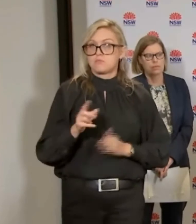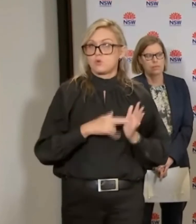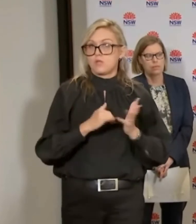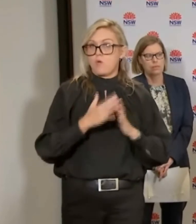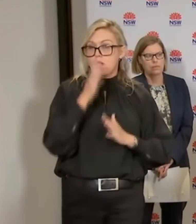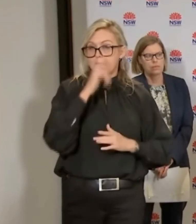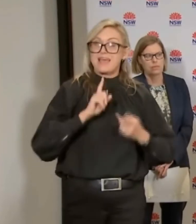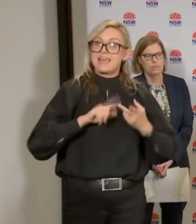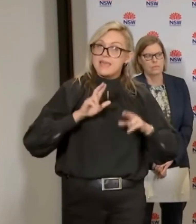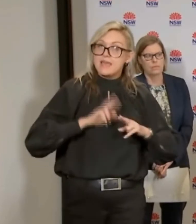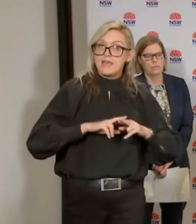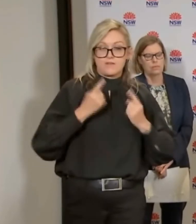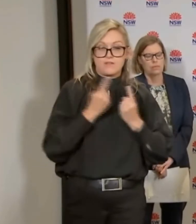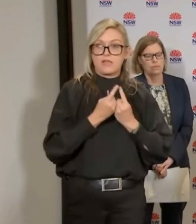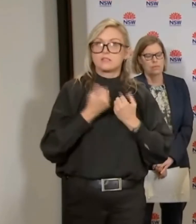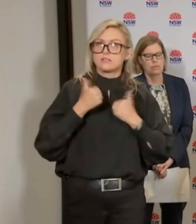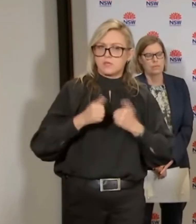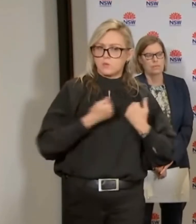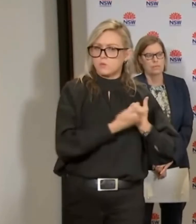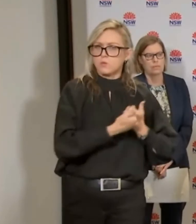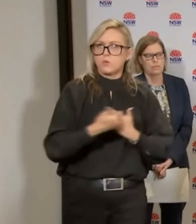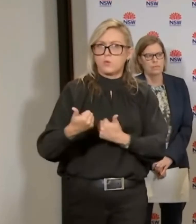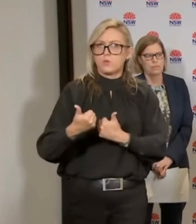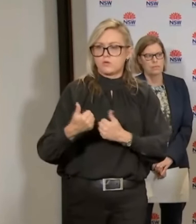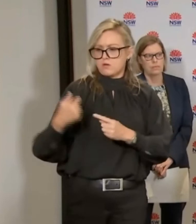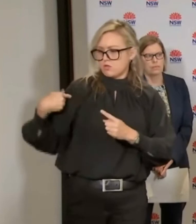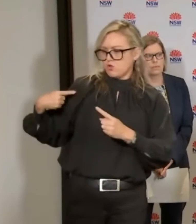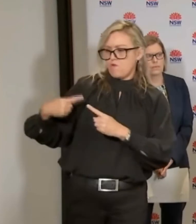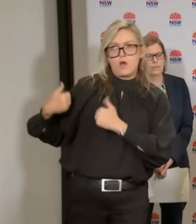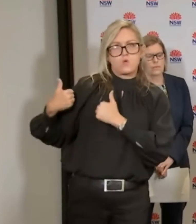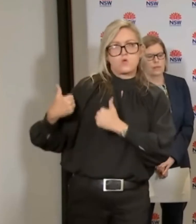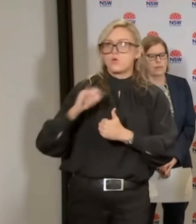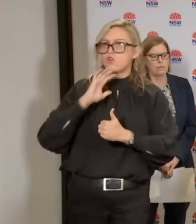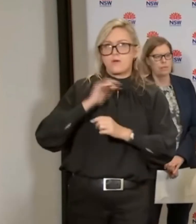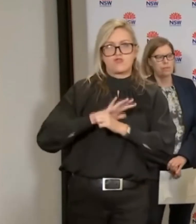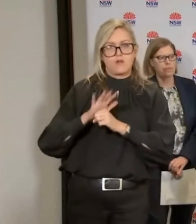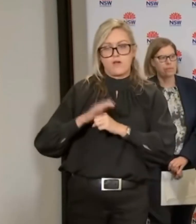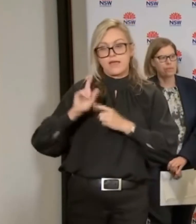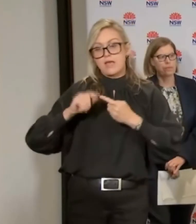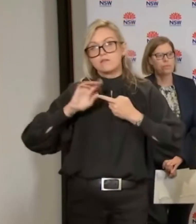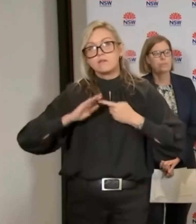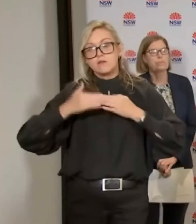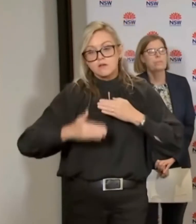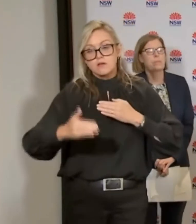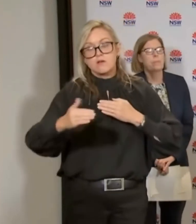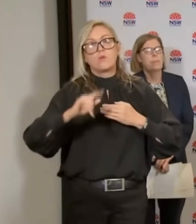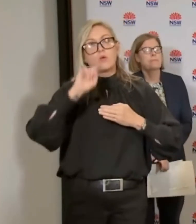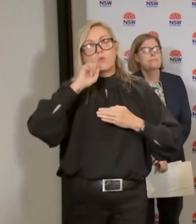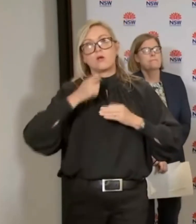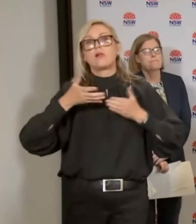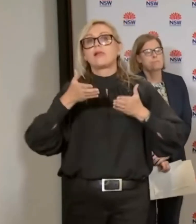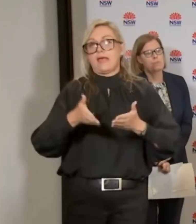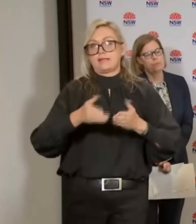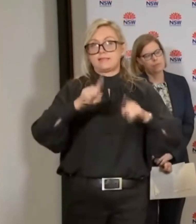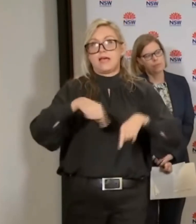the way they are, obviously we've already taken the decision that you'll be able to have a drink inside standing up from